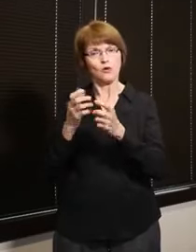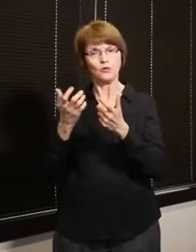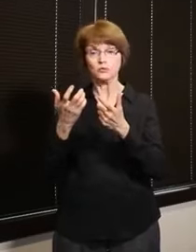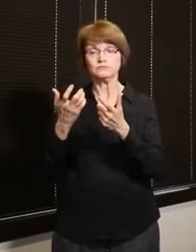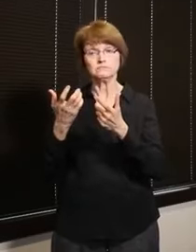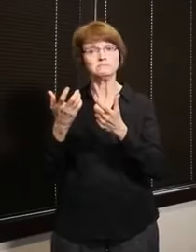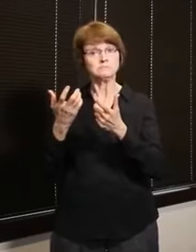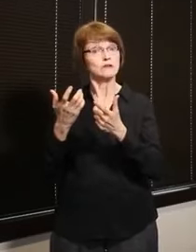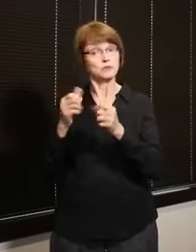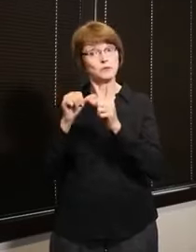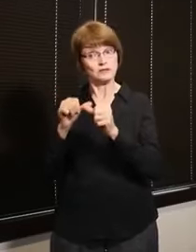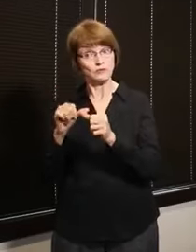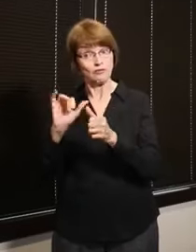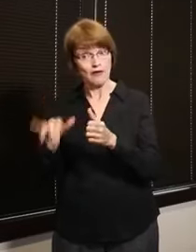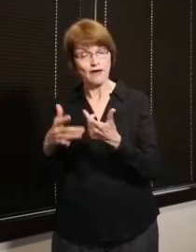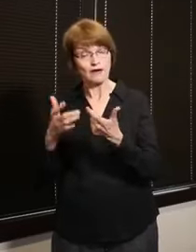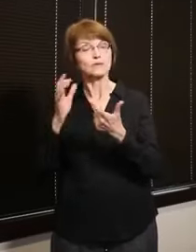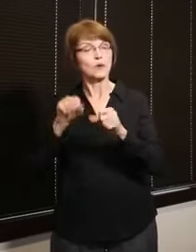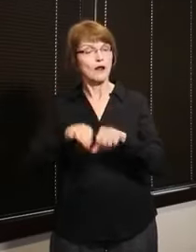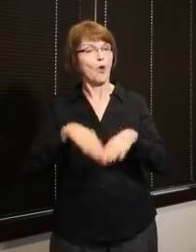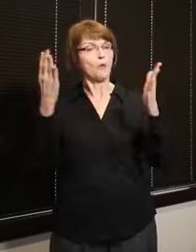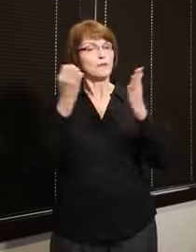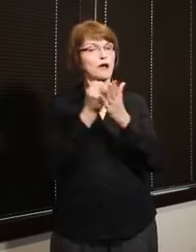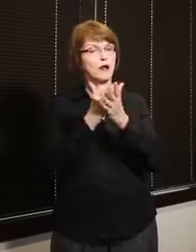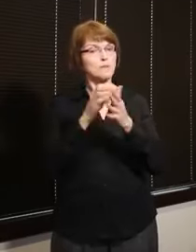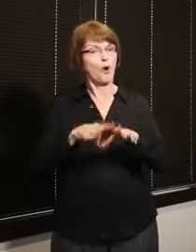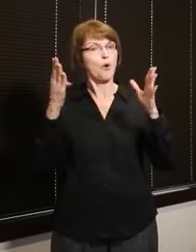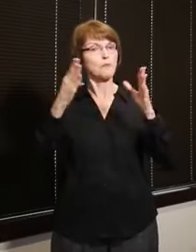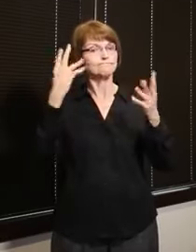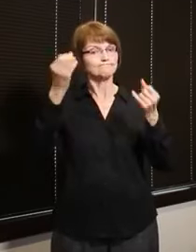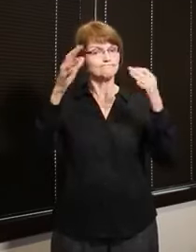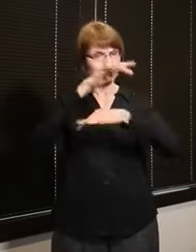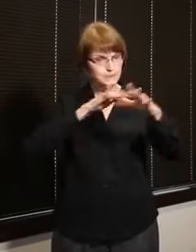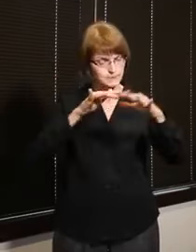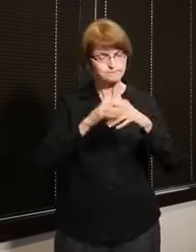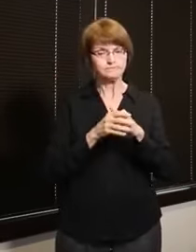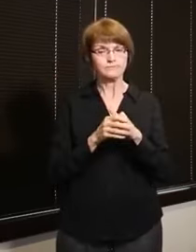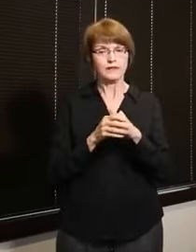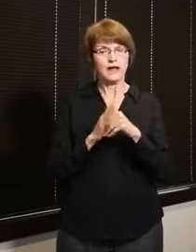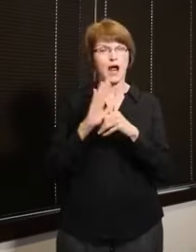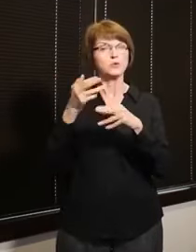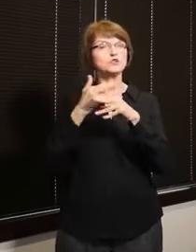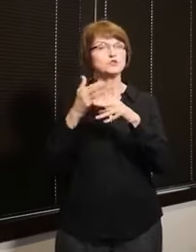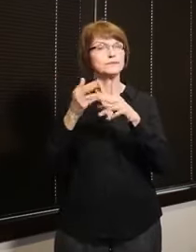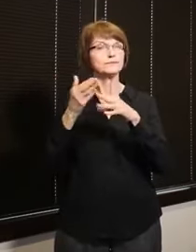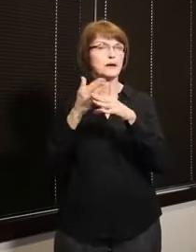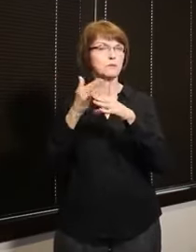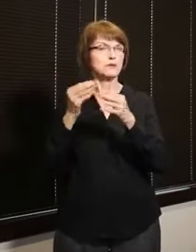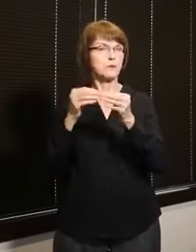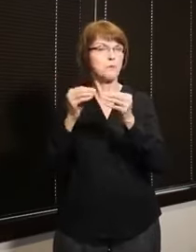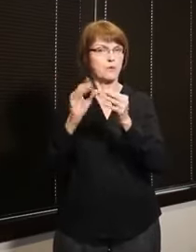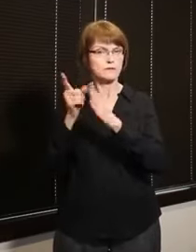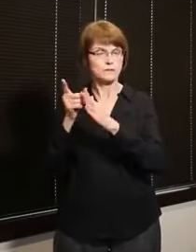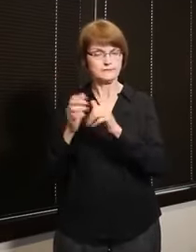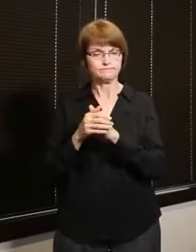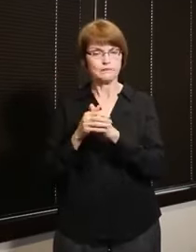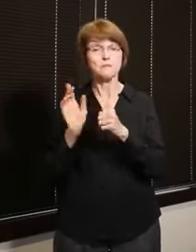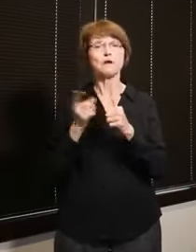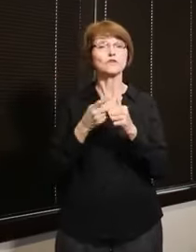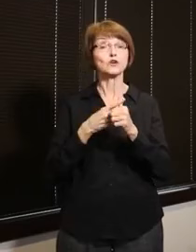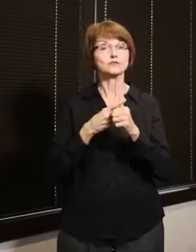open our economy and our society. And I'll share more about that here in a minute, but first let's share some current updates.